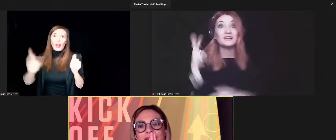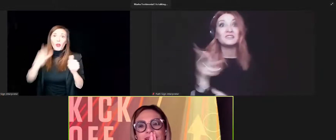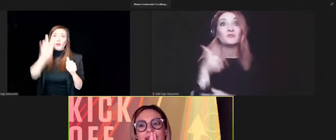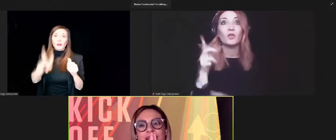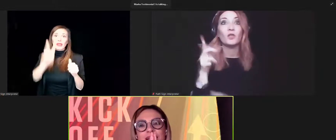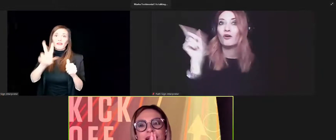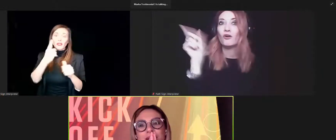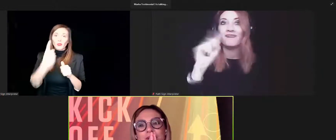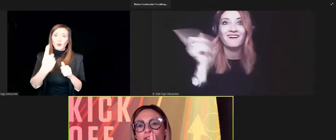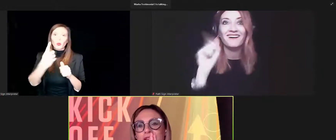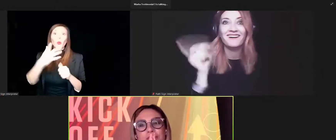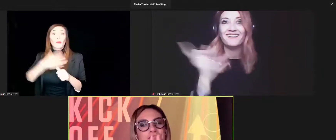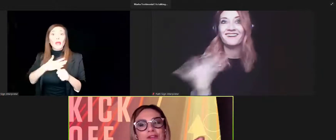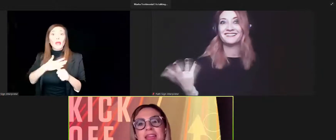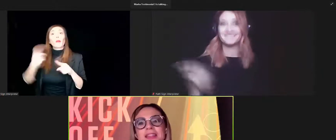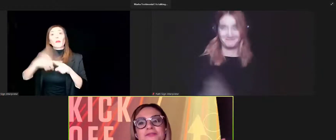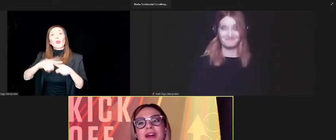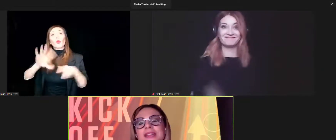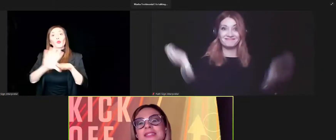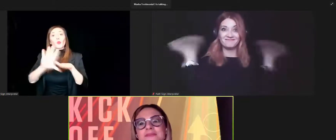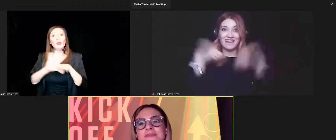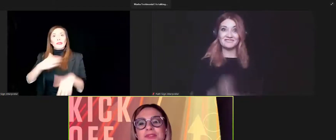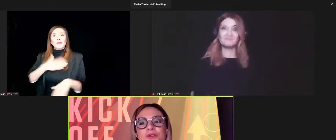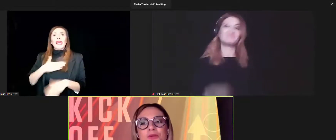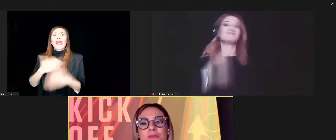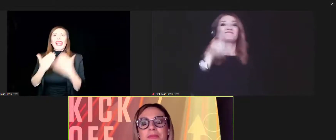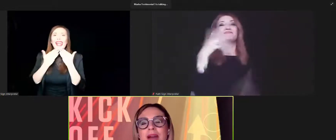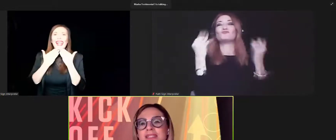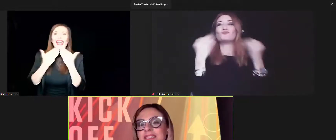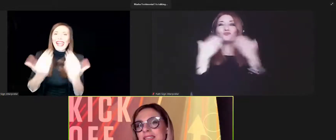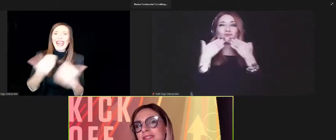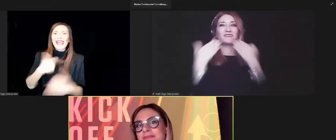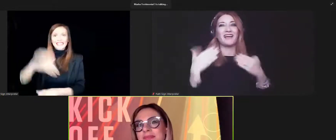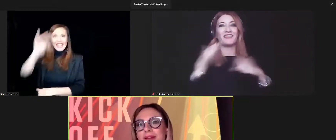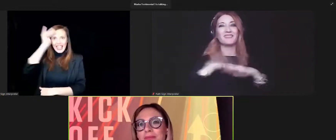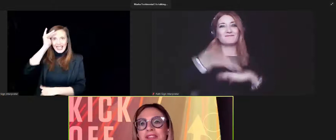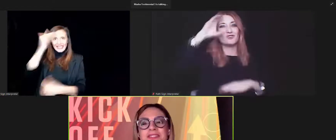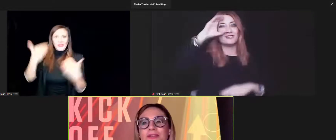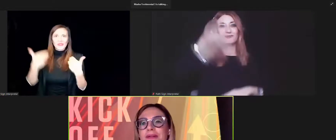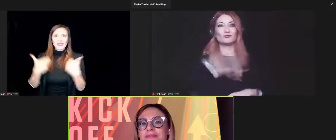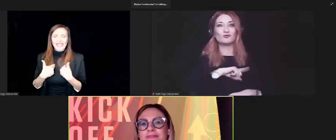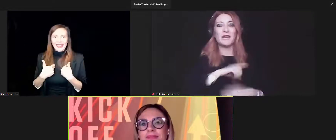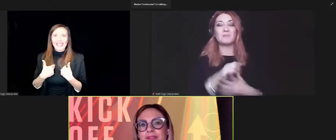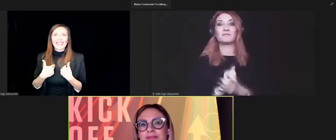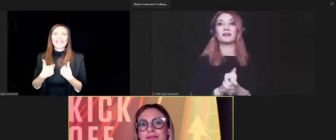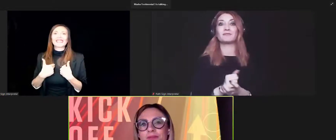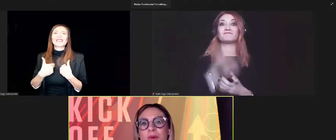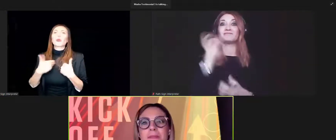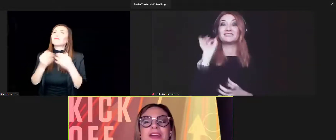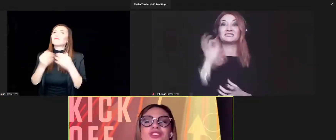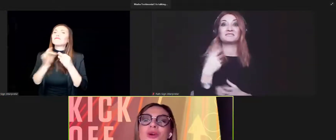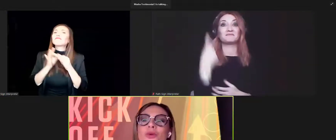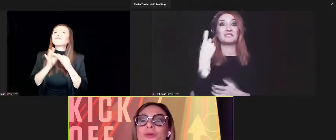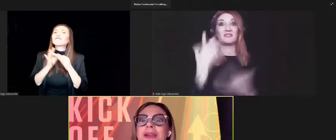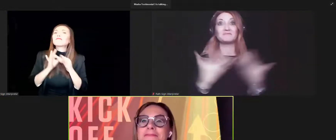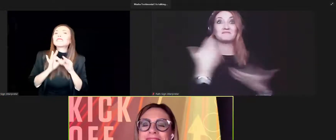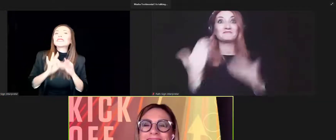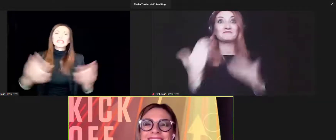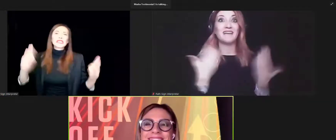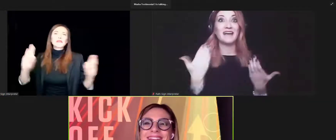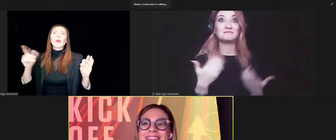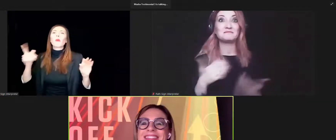me. I'm available for any advice you might need. I'm on Instagram with Masha